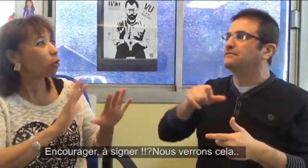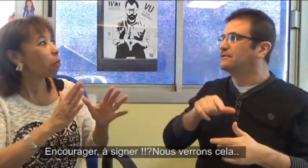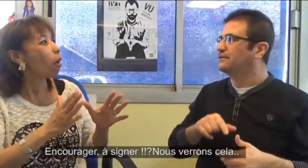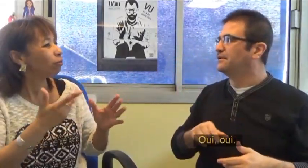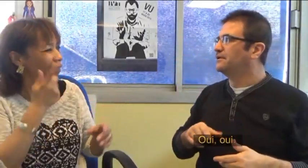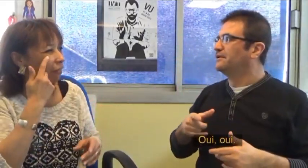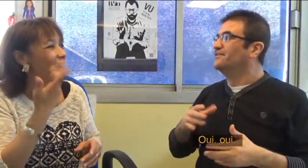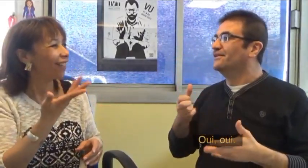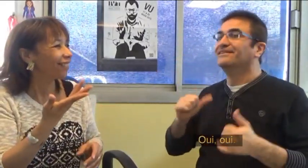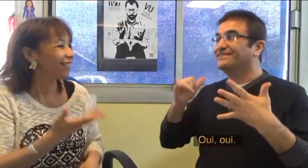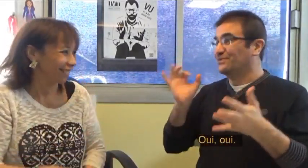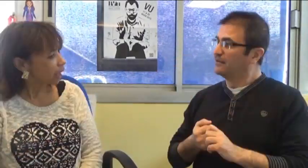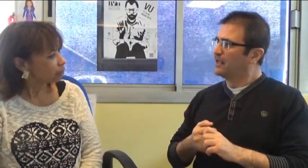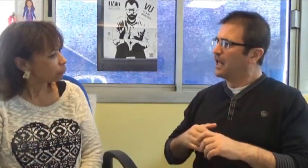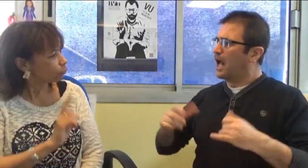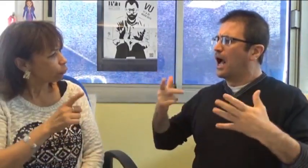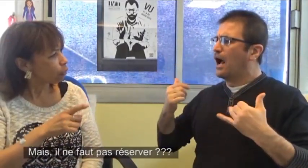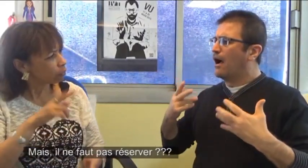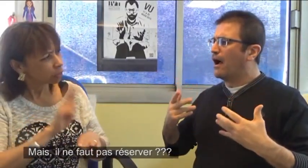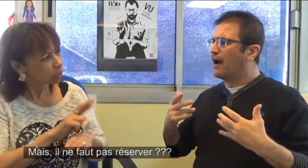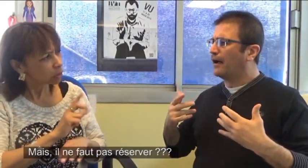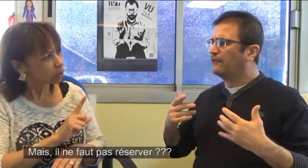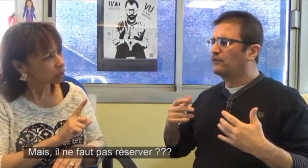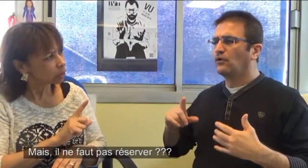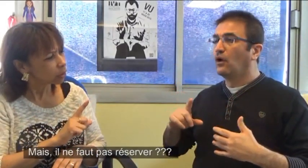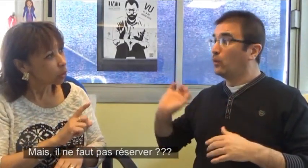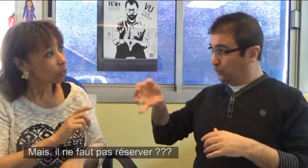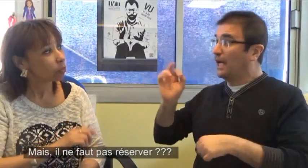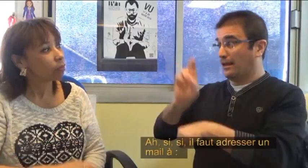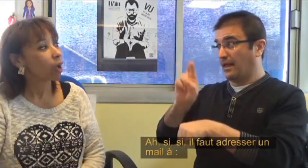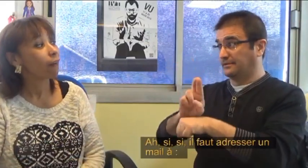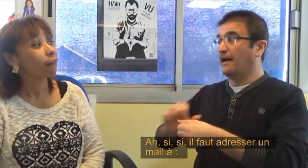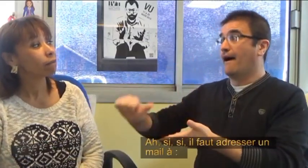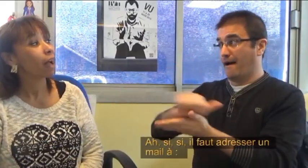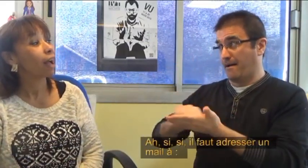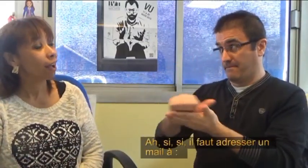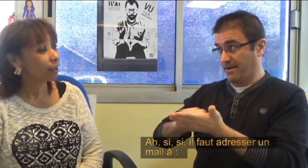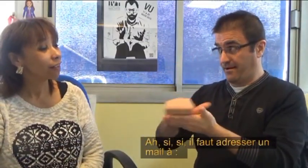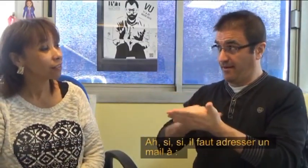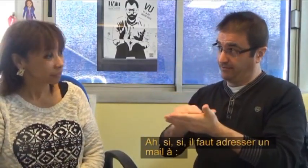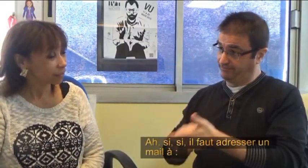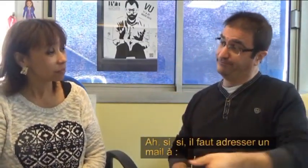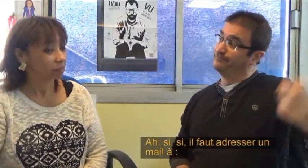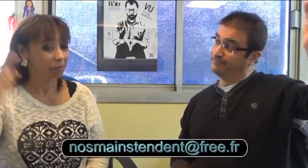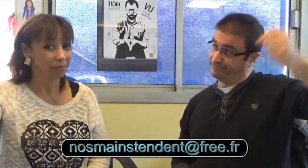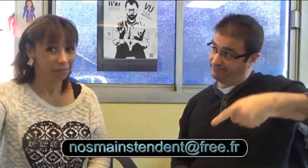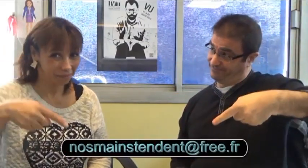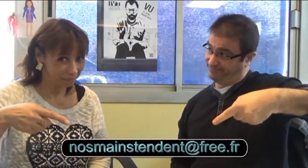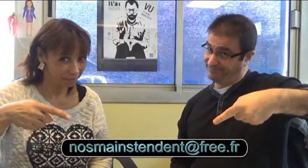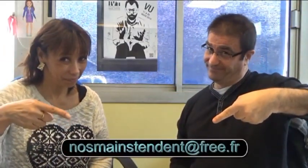eyes along with your mind. It's not so bad, God is love and love is